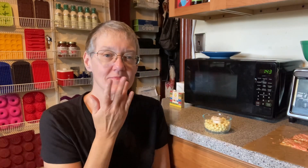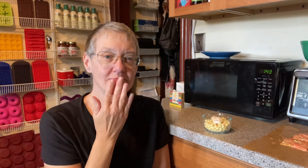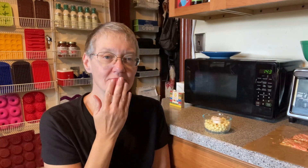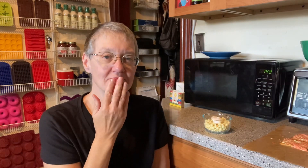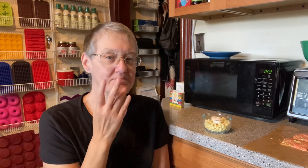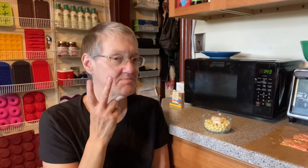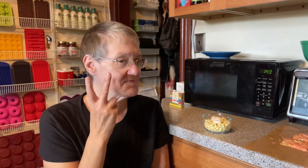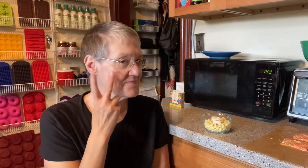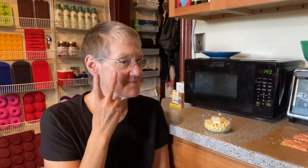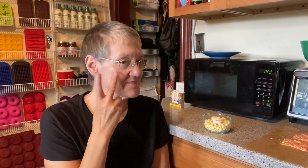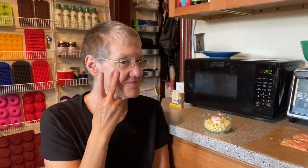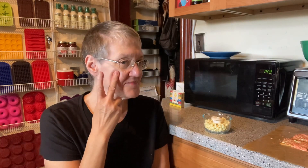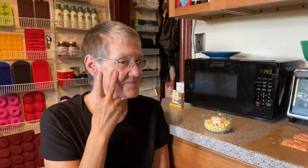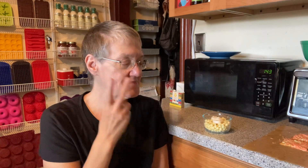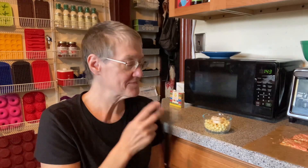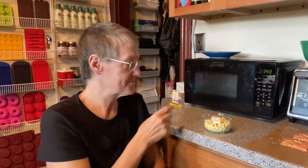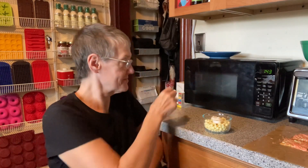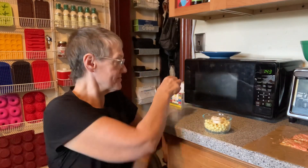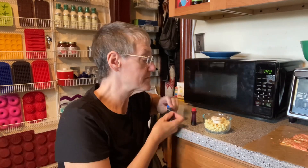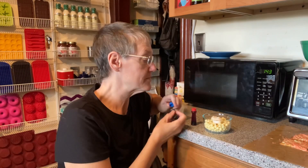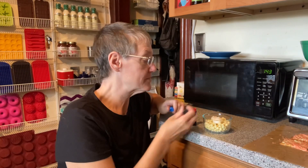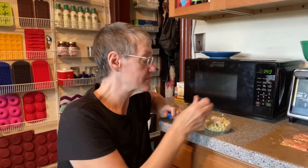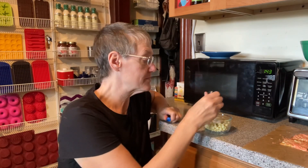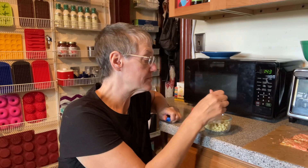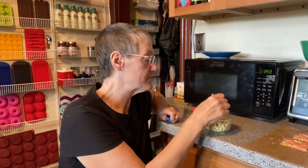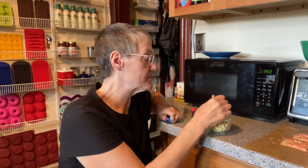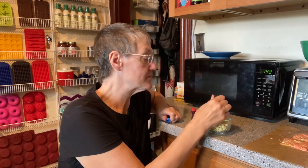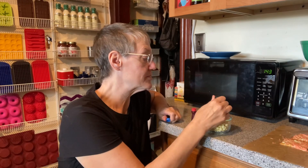because it's going to require more food coloring. We're going to see if this works.